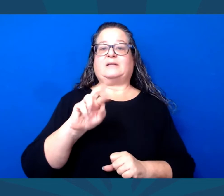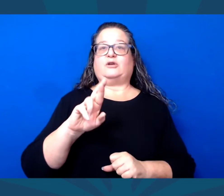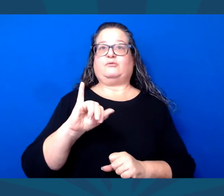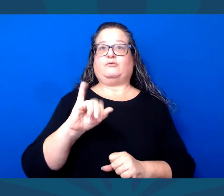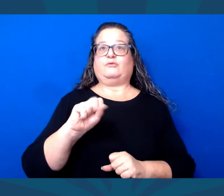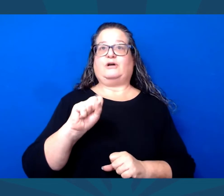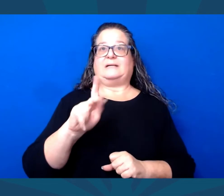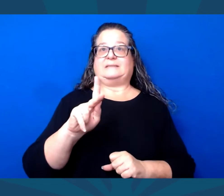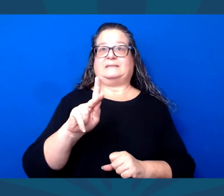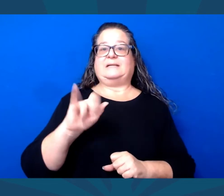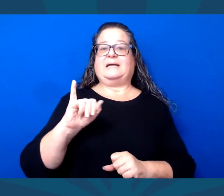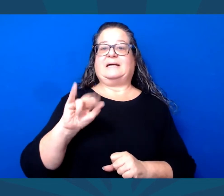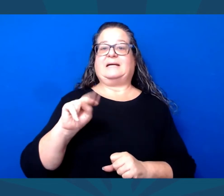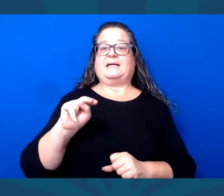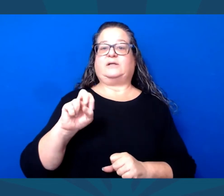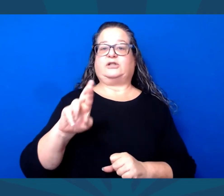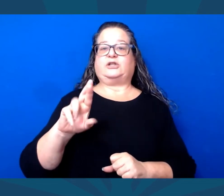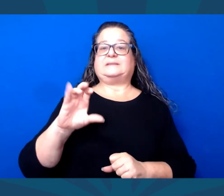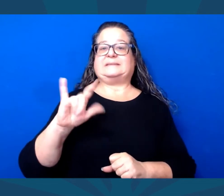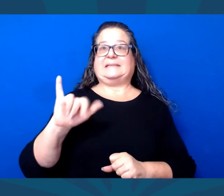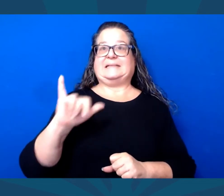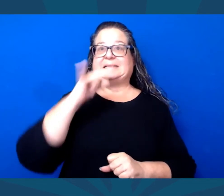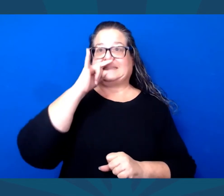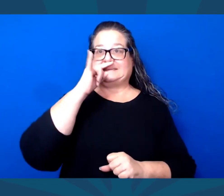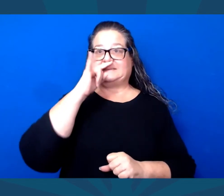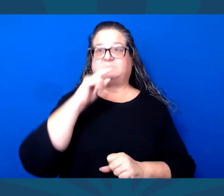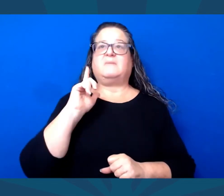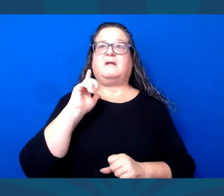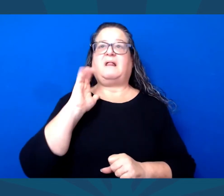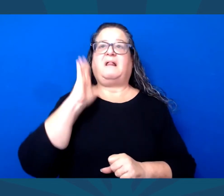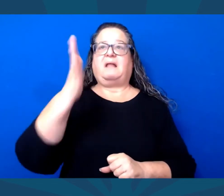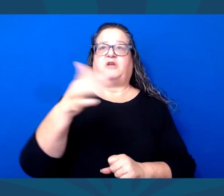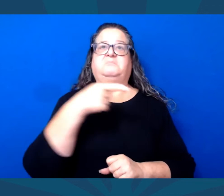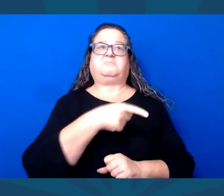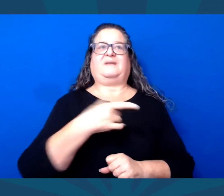volunteering as the president for at-risk inner-city kids.